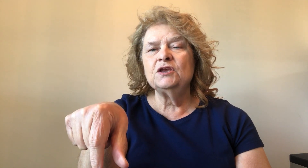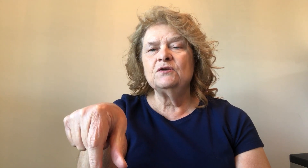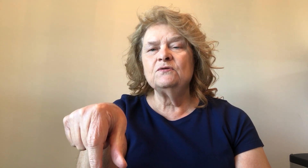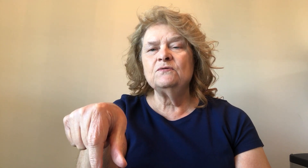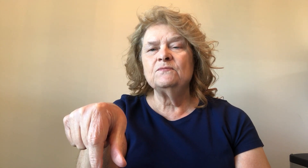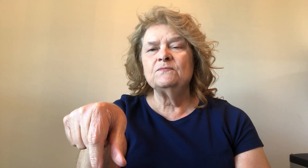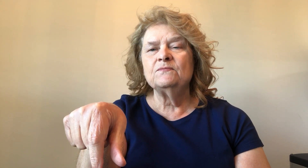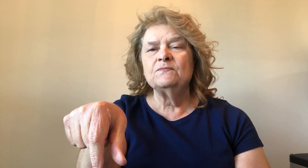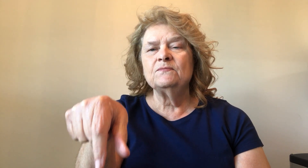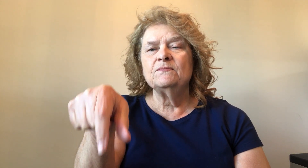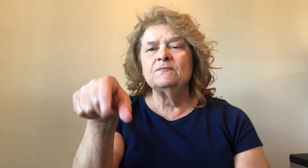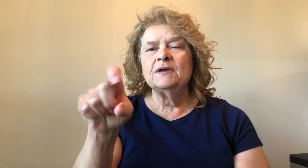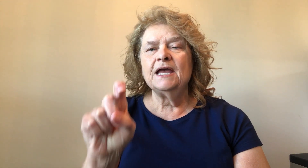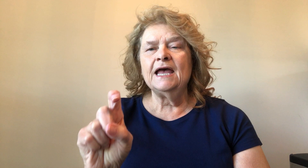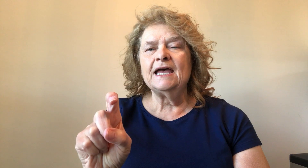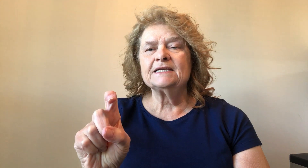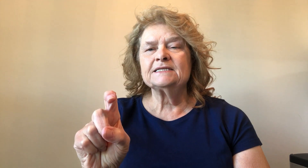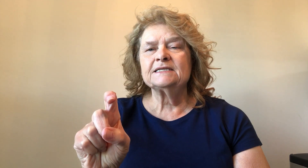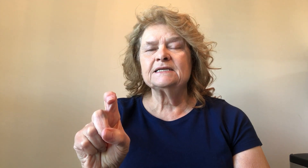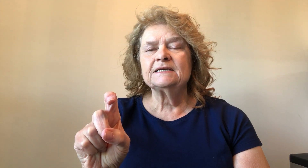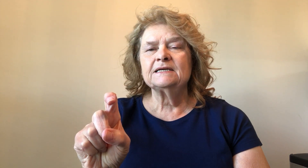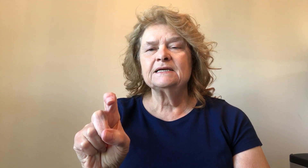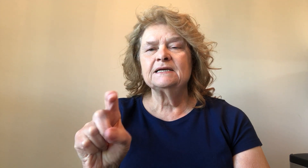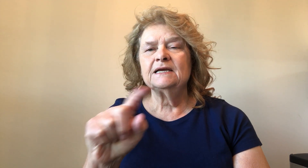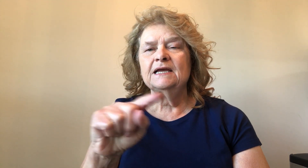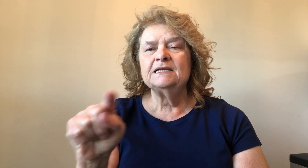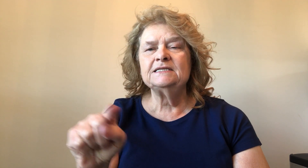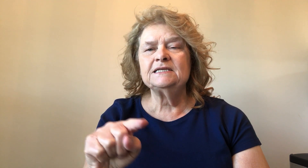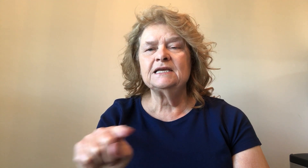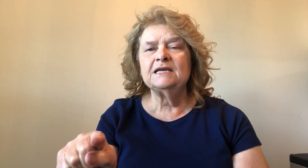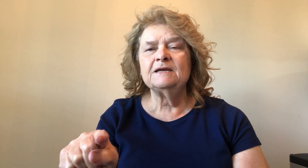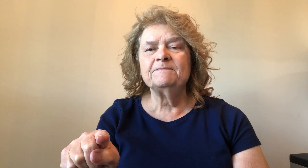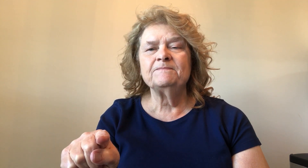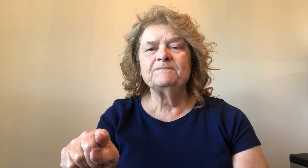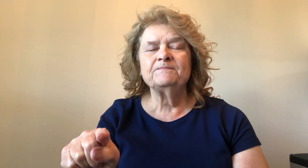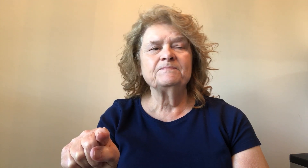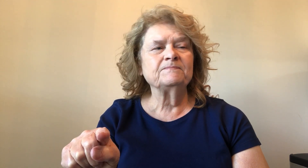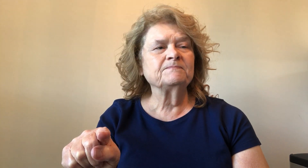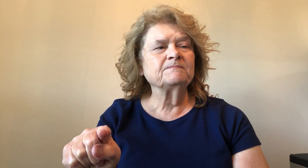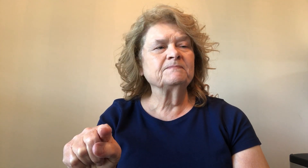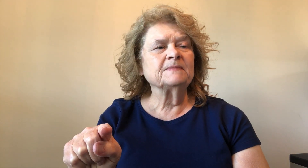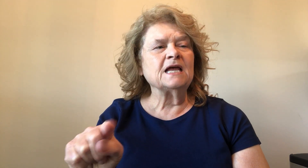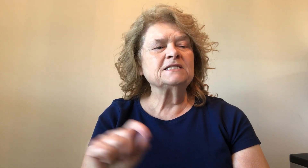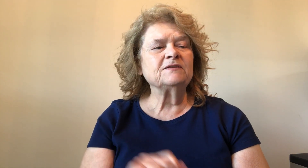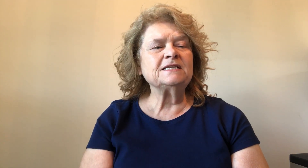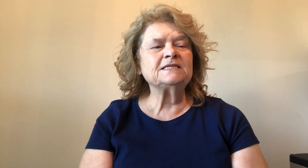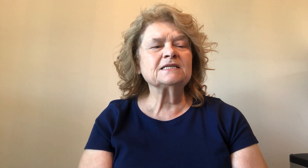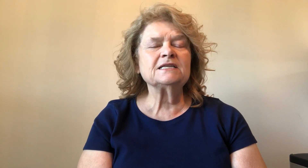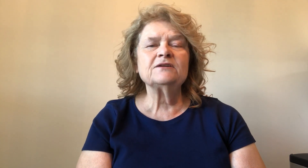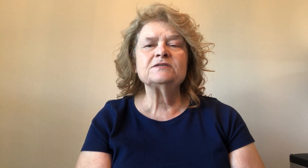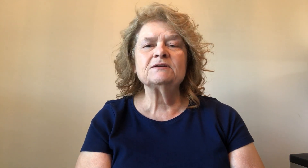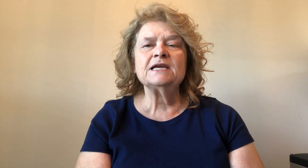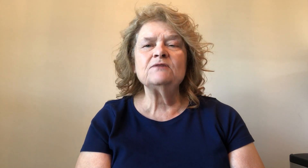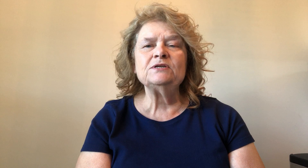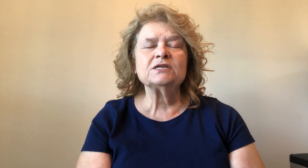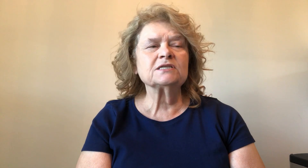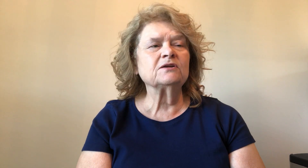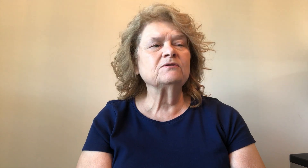Q, X, and Z. So these 6 letters again we just learned